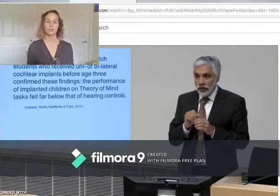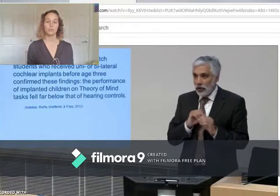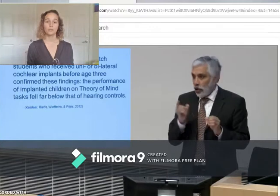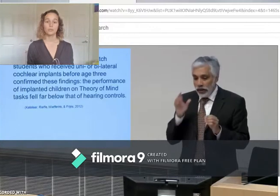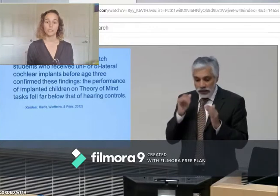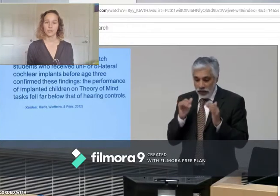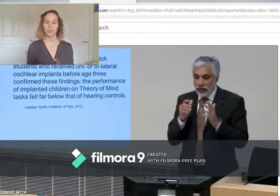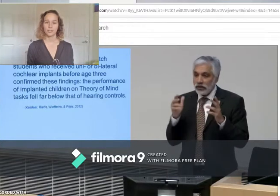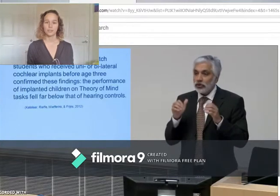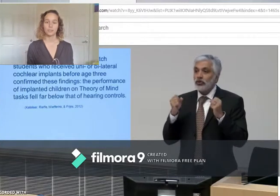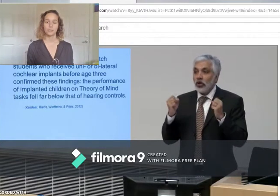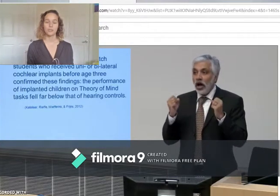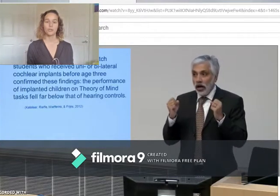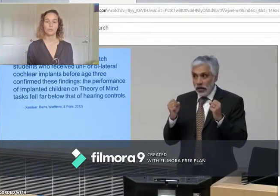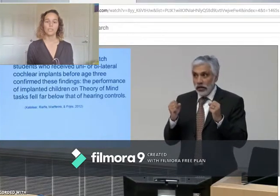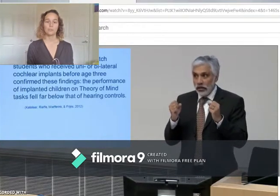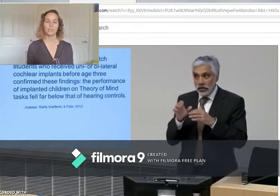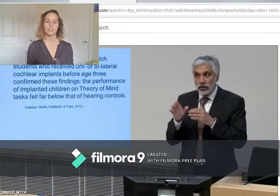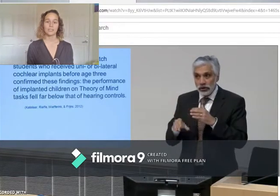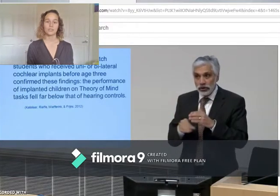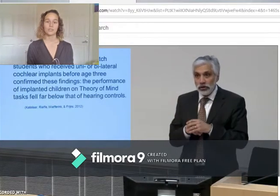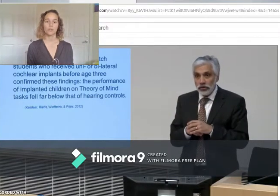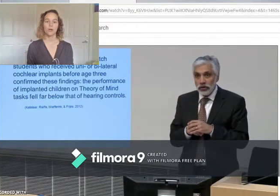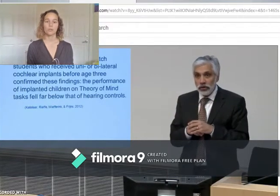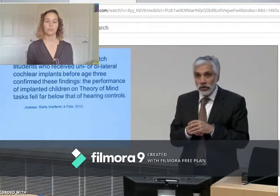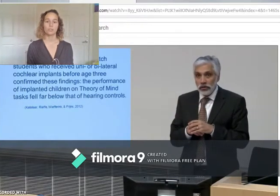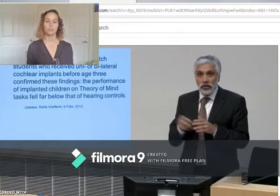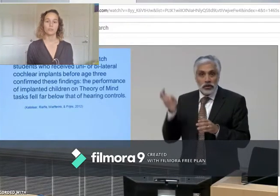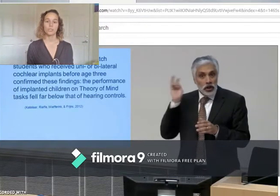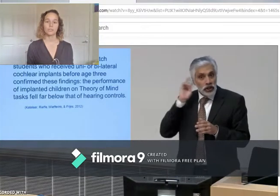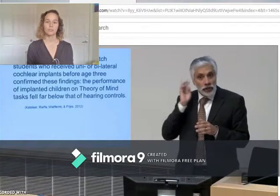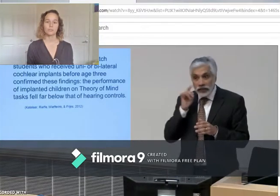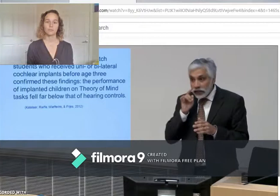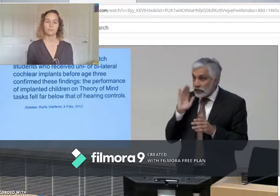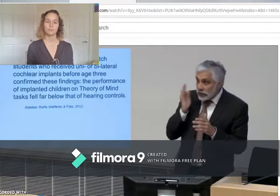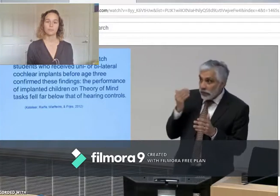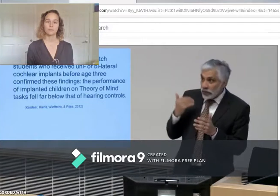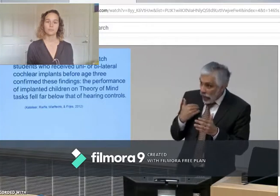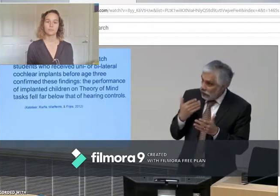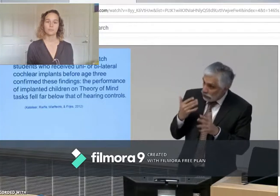found was truly shocking. Nobody expected such a strong conclusion.